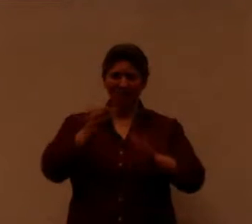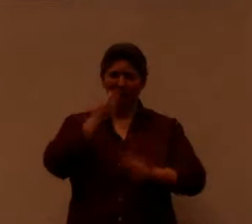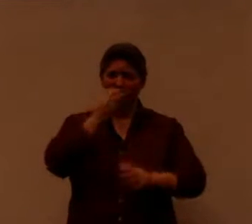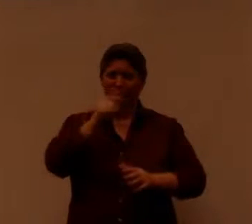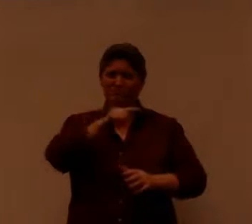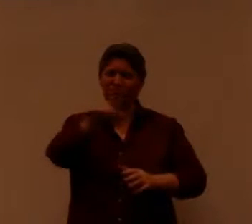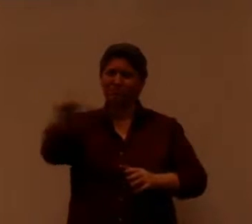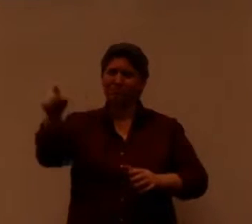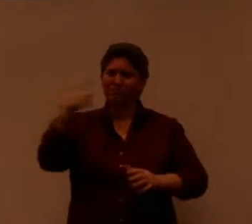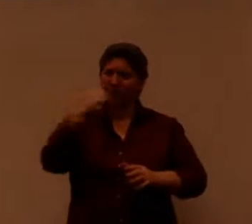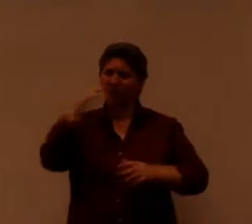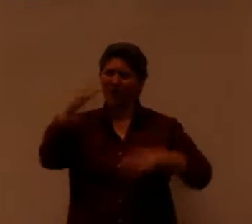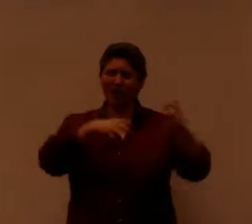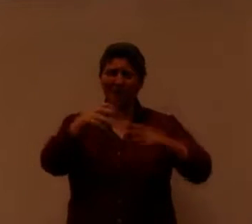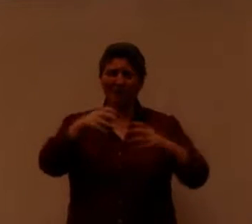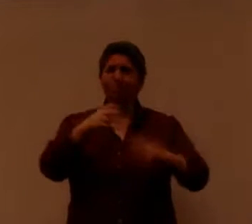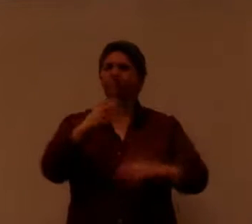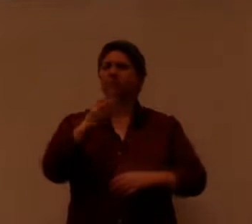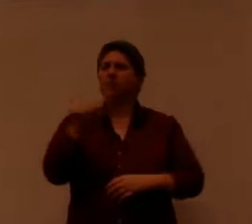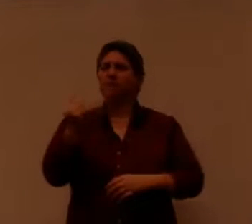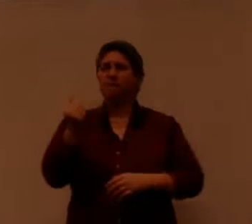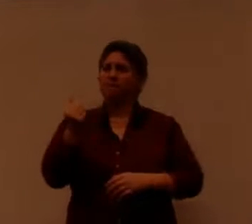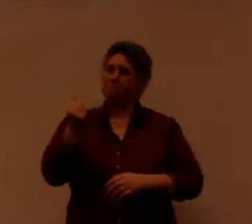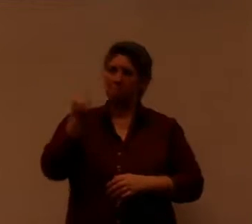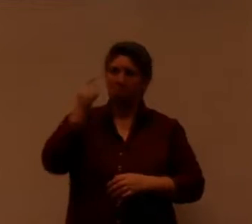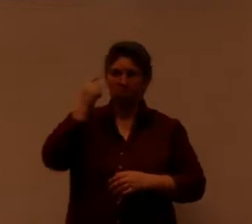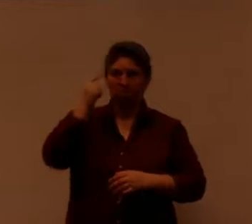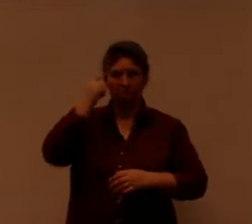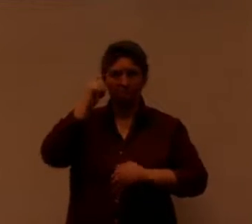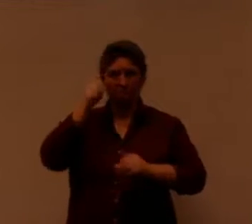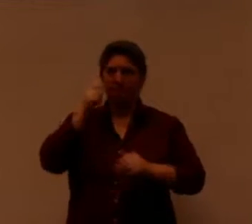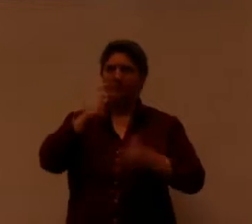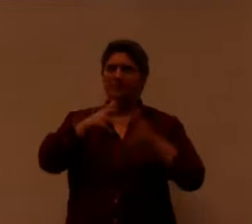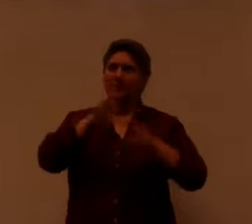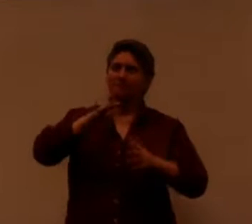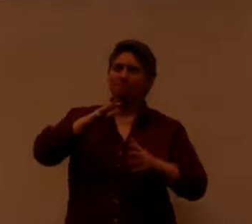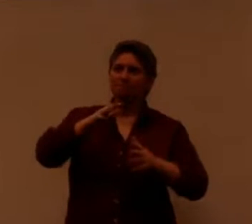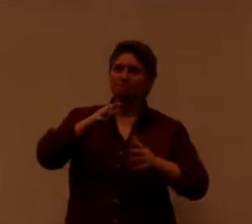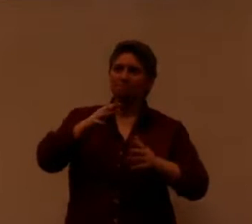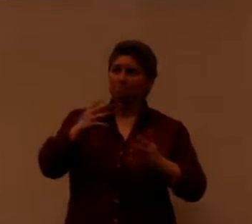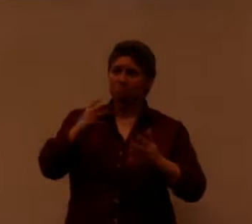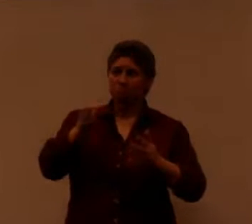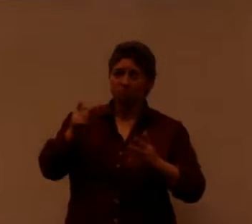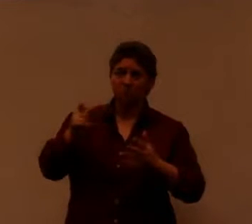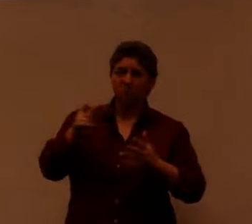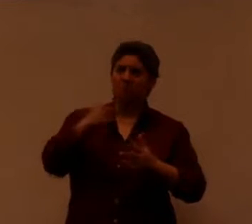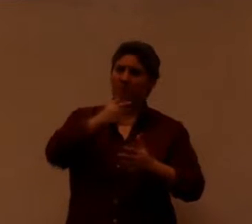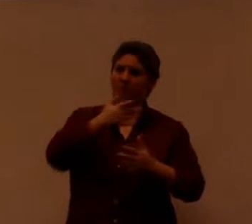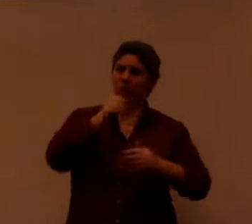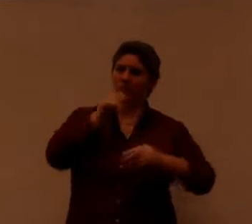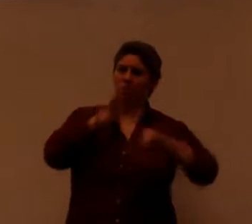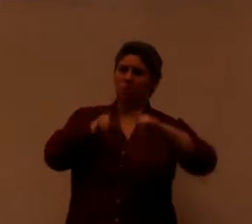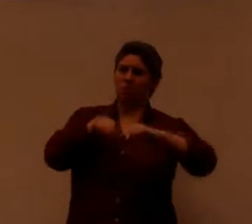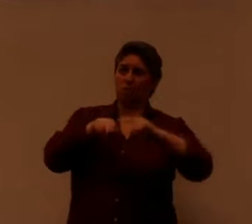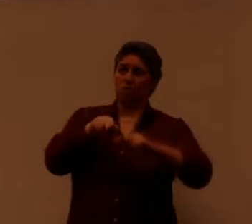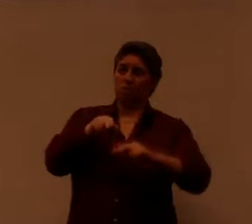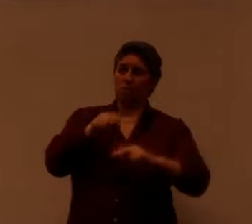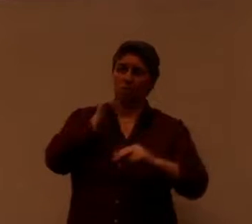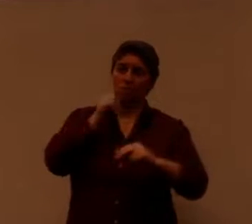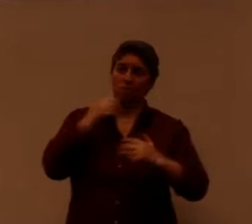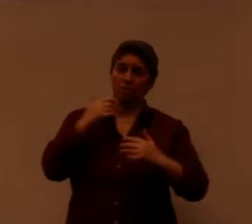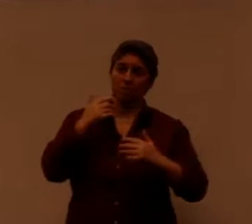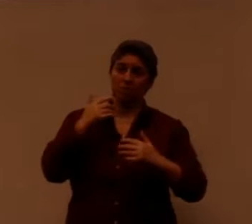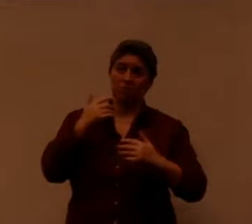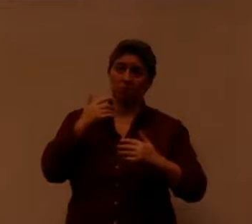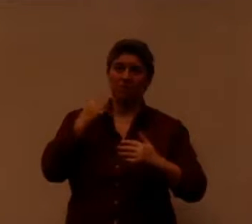I know there are people out there, who have fluent ESL skills who are younger, or they may have the skills but don't have